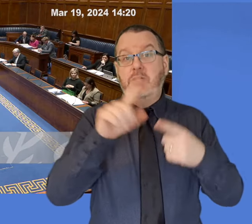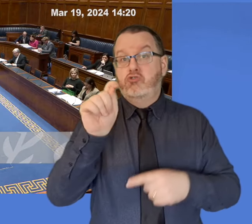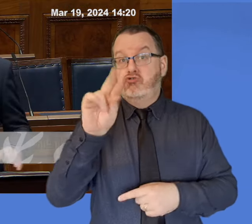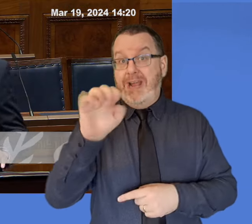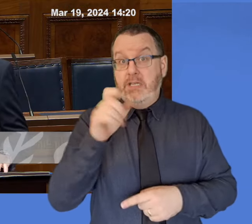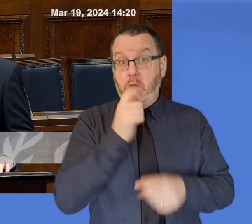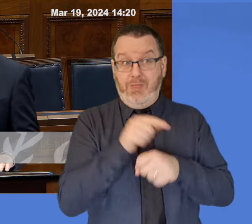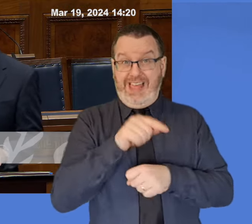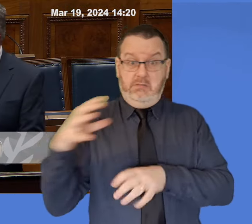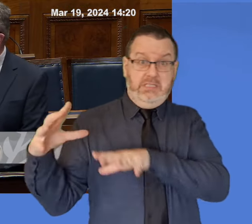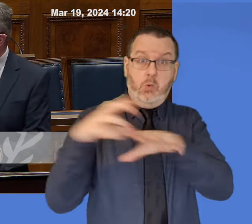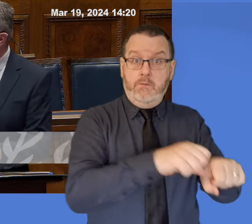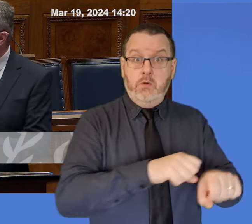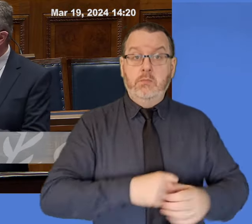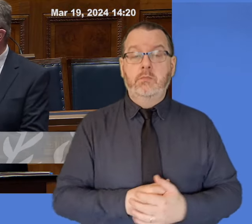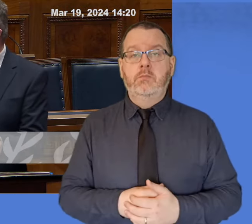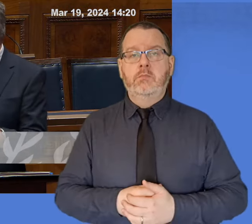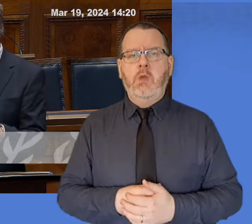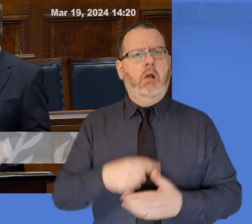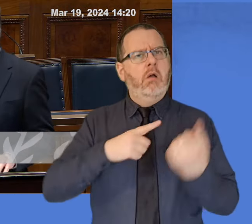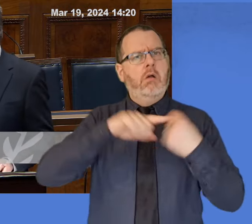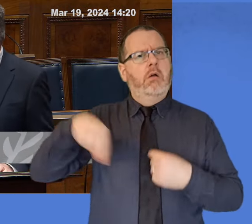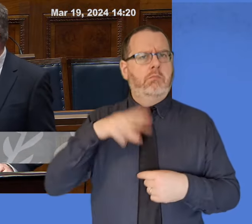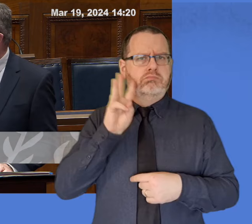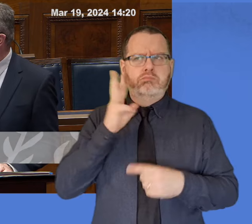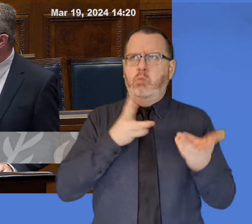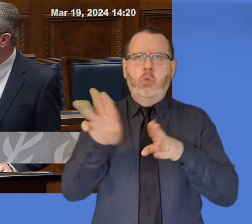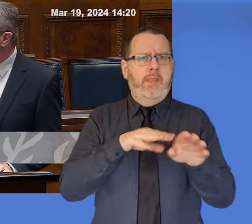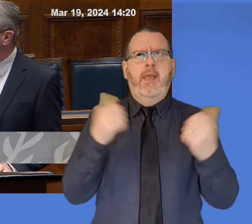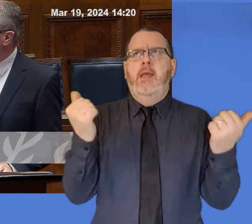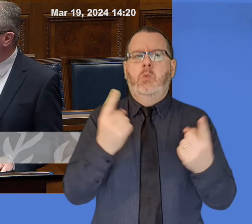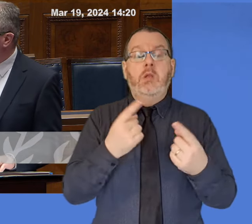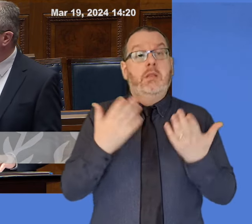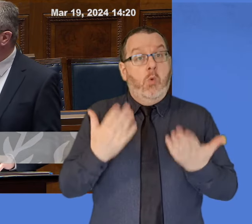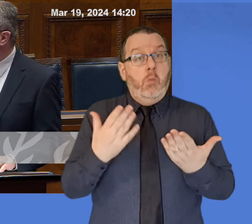with whoever we have. As I say, this at the moment is a commercial discussion between two companies.